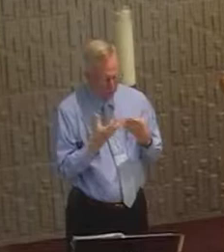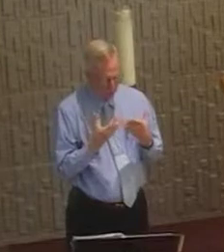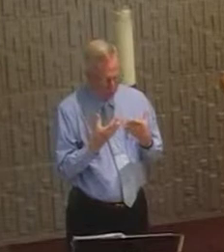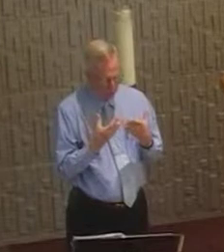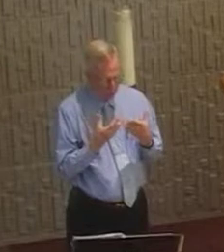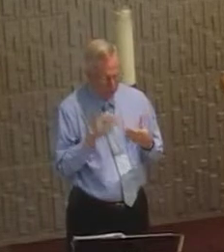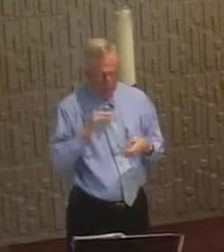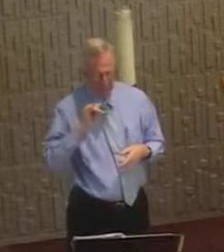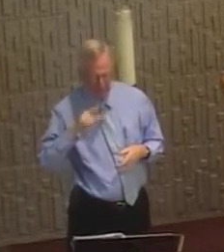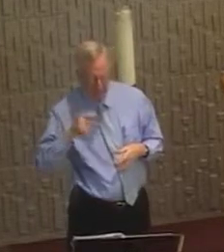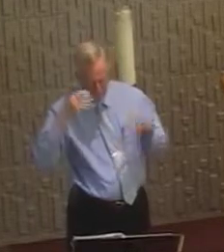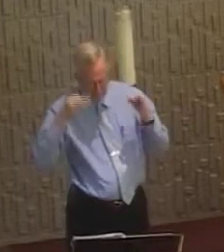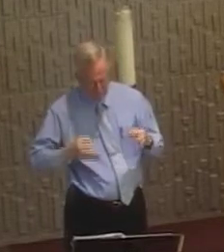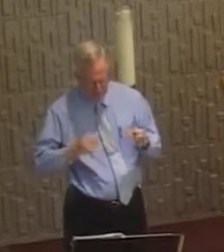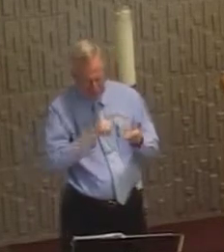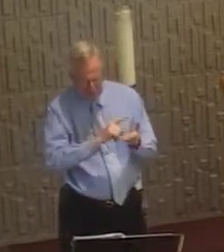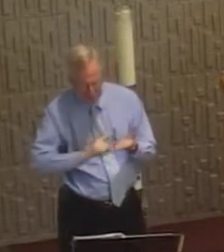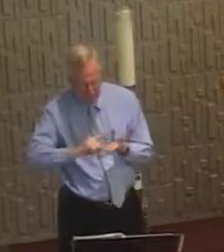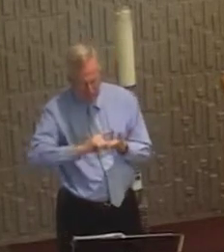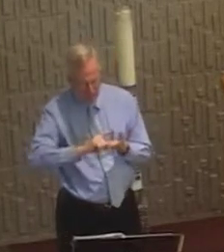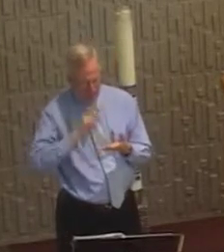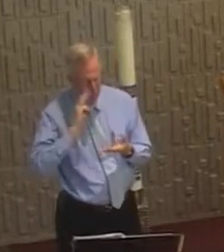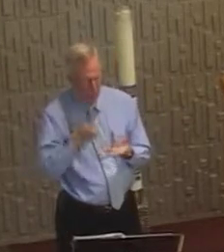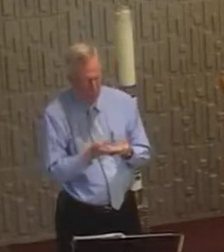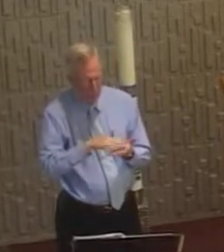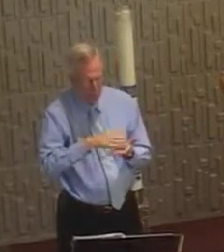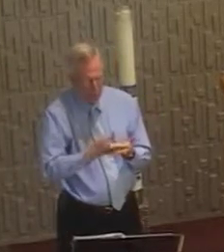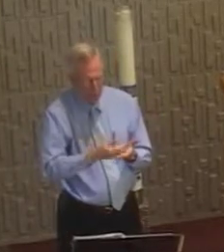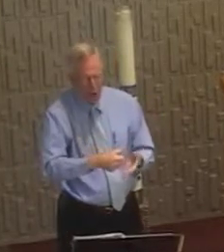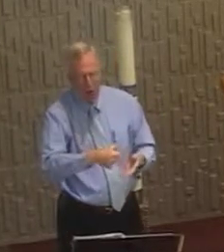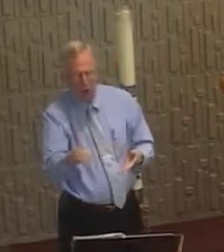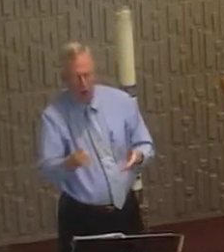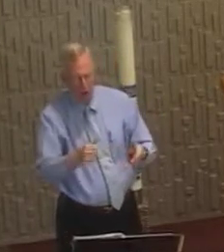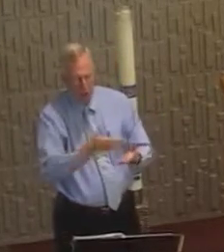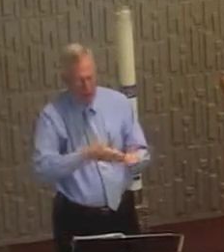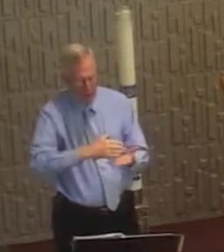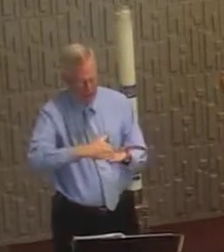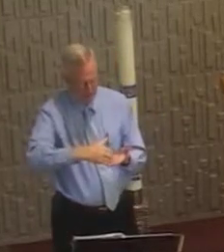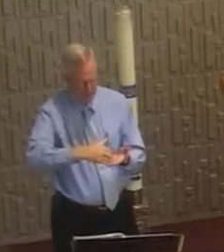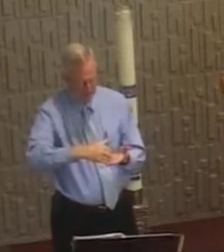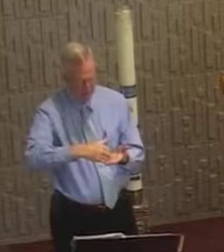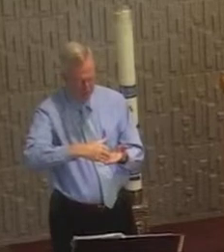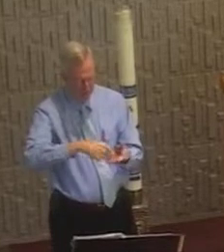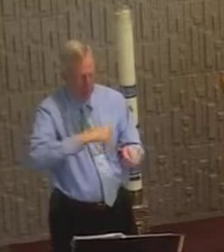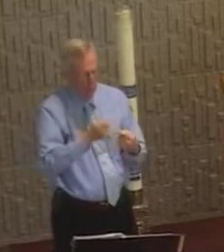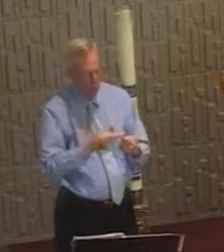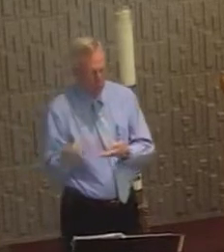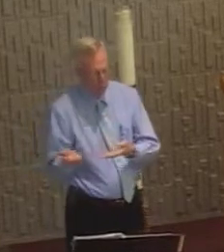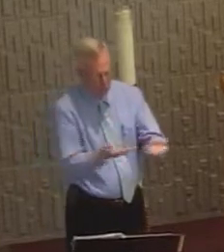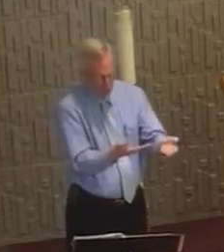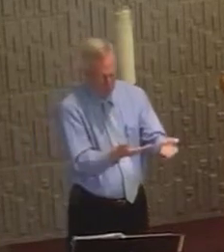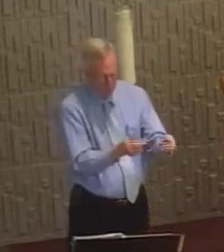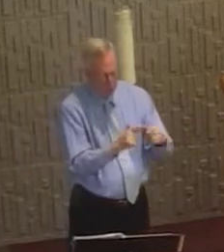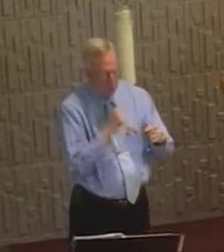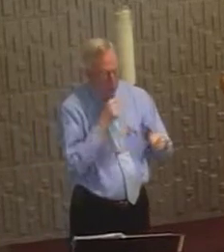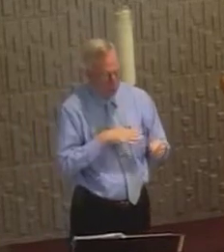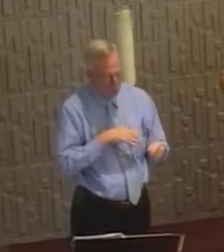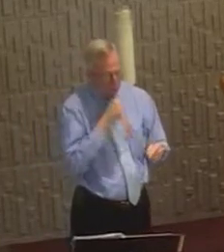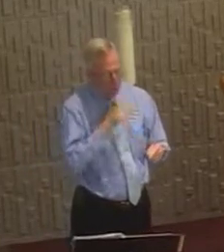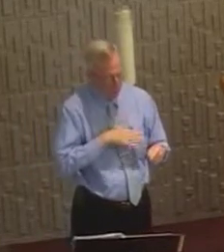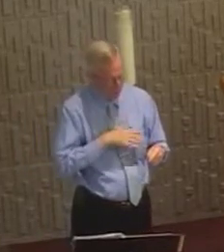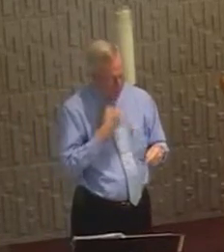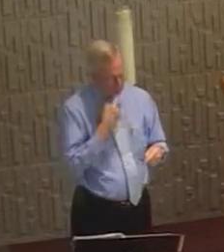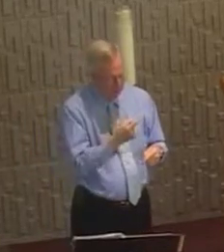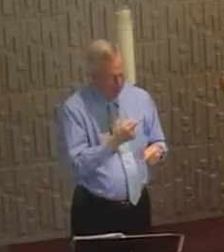to bake another one. And when she took it over, Mrs. Smith opened the door and she said, "Thank you so much. You